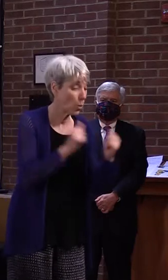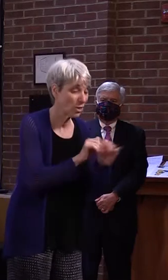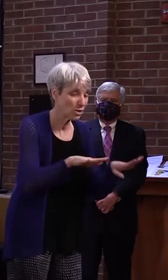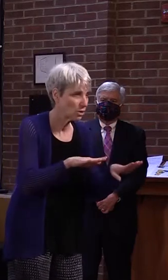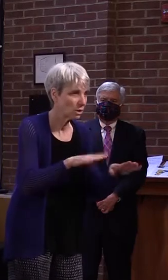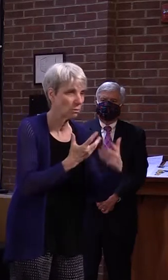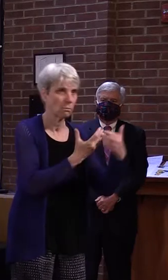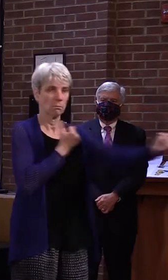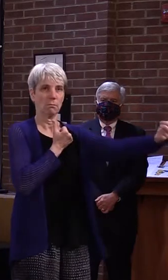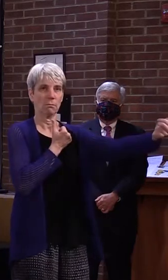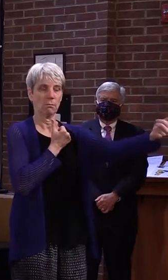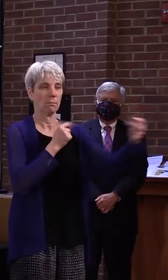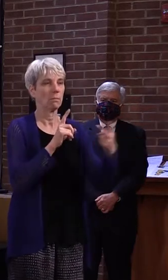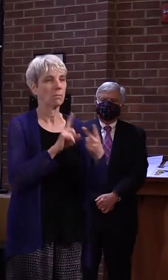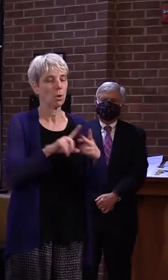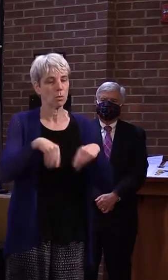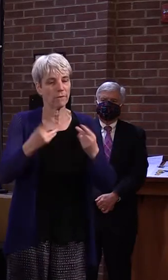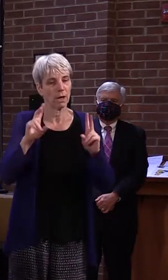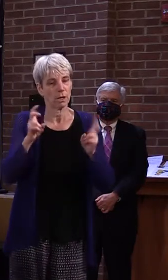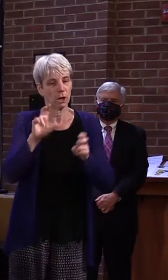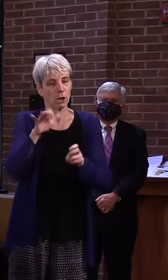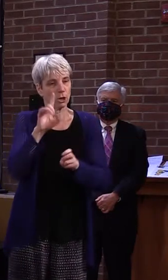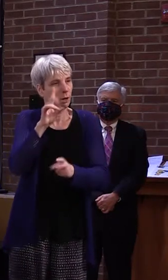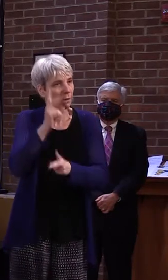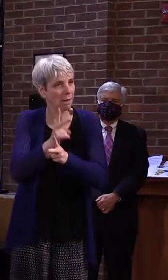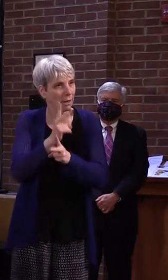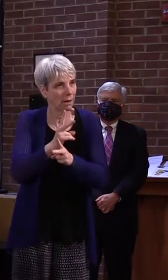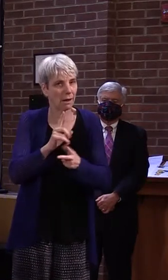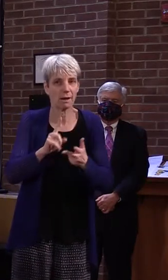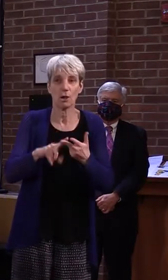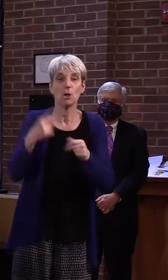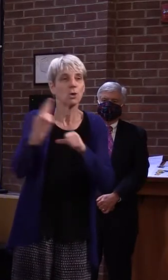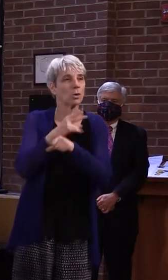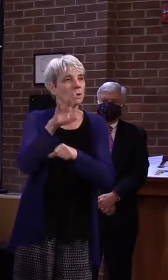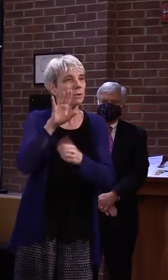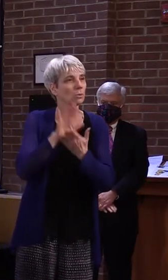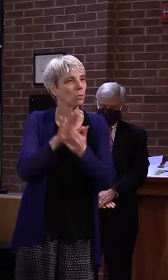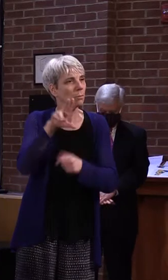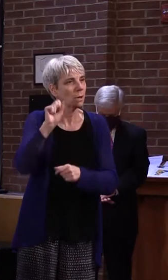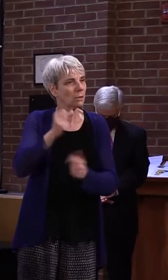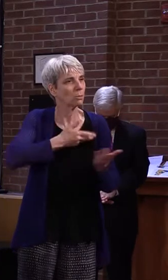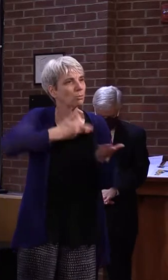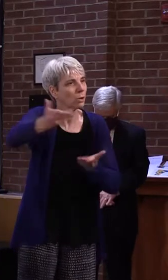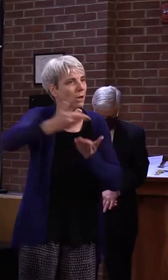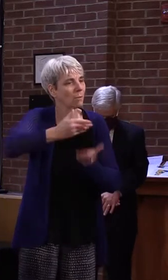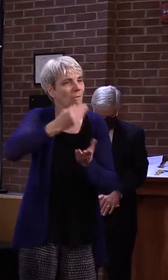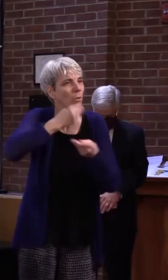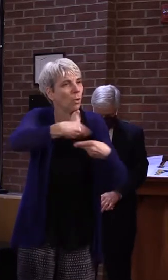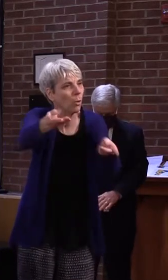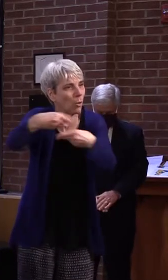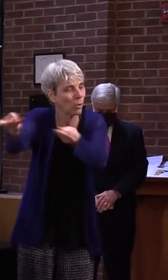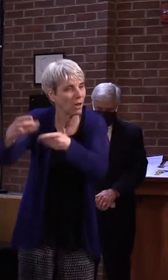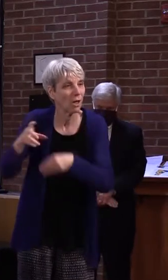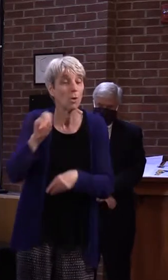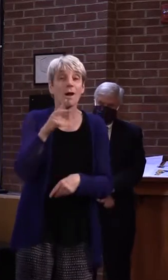childcare, using school buses to deliver meals, or holding high school graduations in cars.